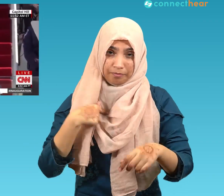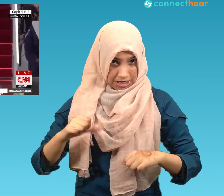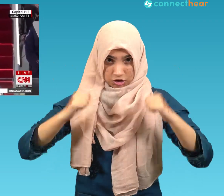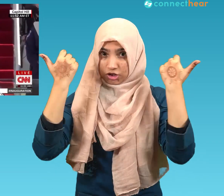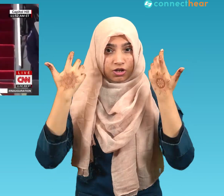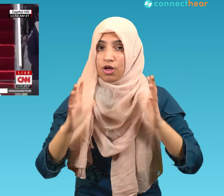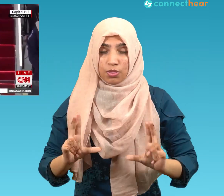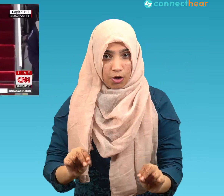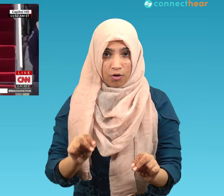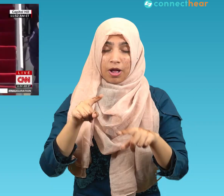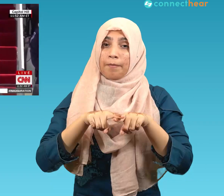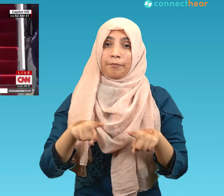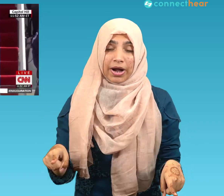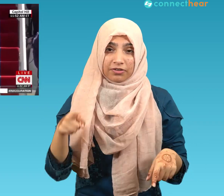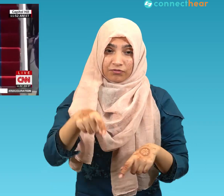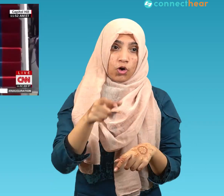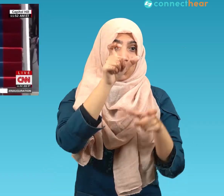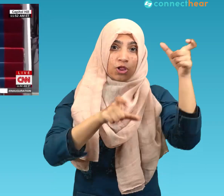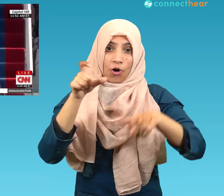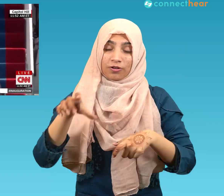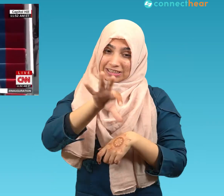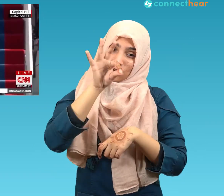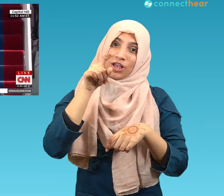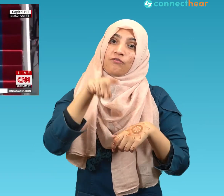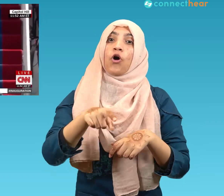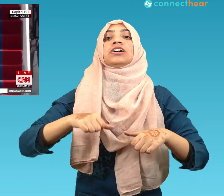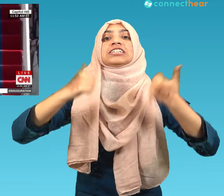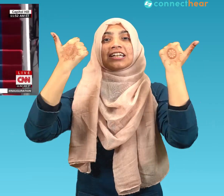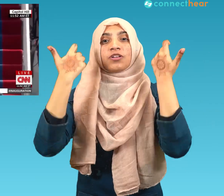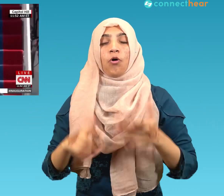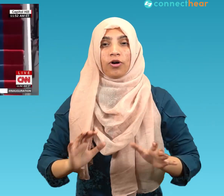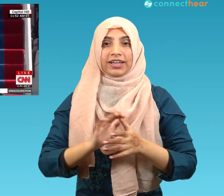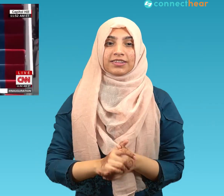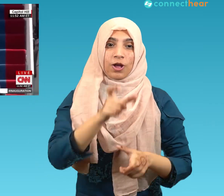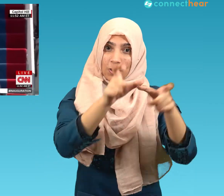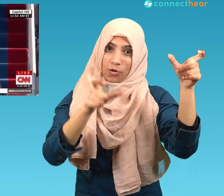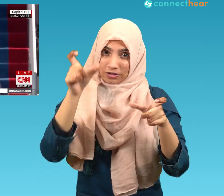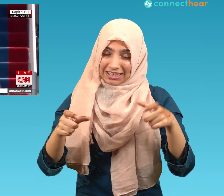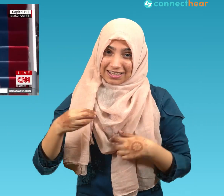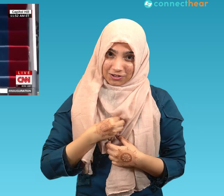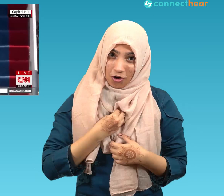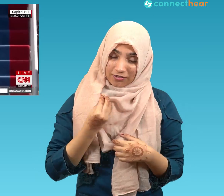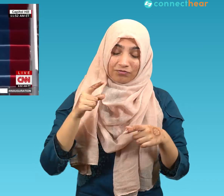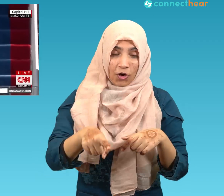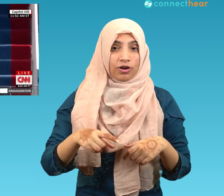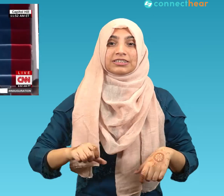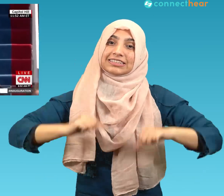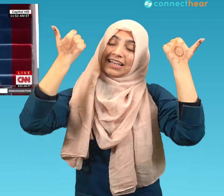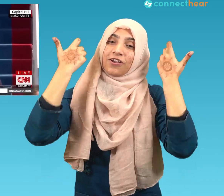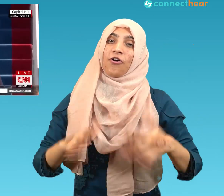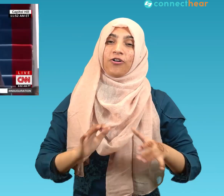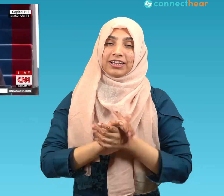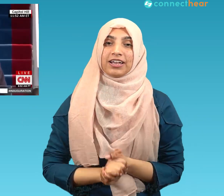cause of democracy. The people, the will of the people has been heard, and the will of the